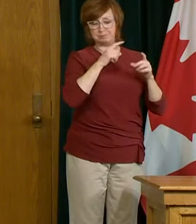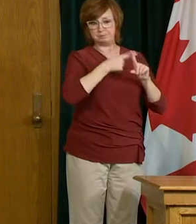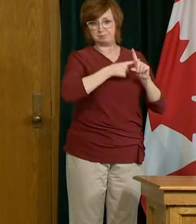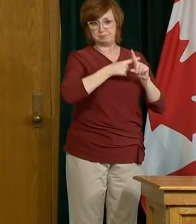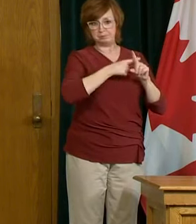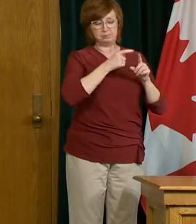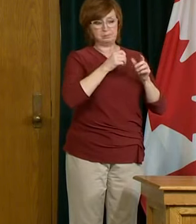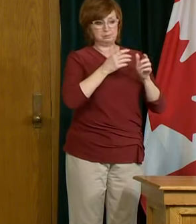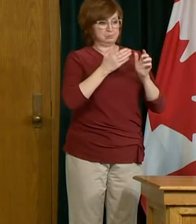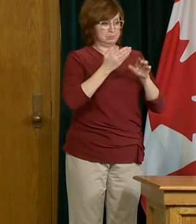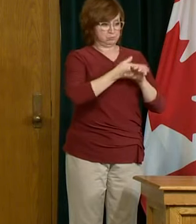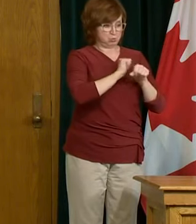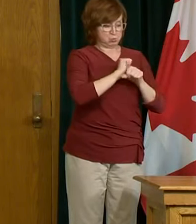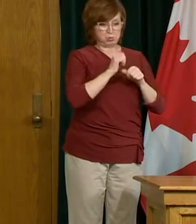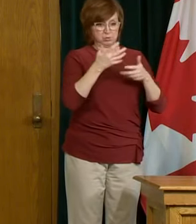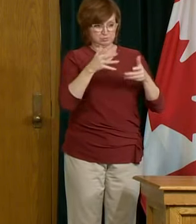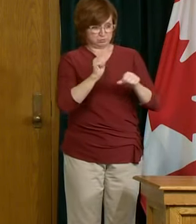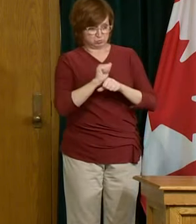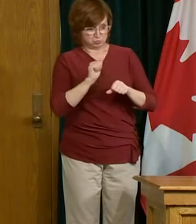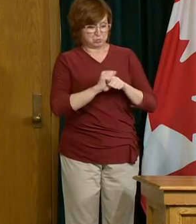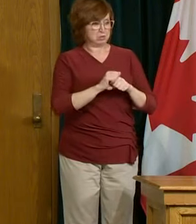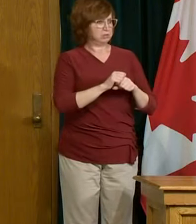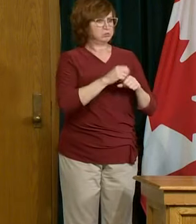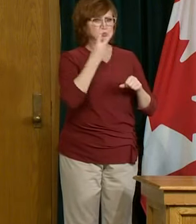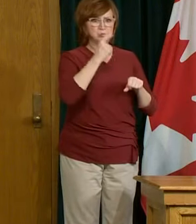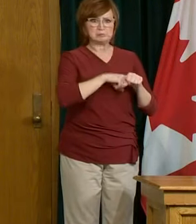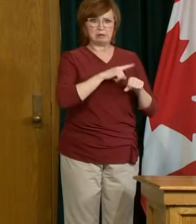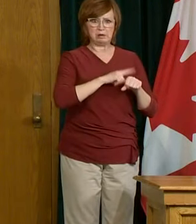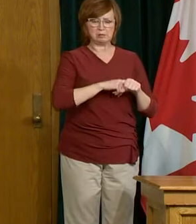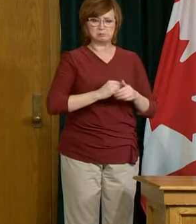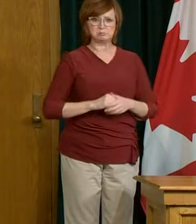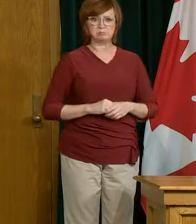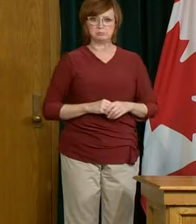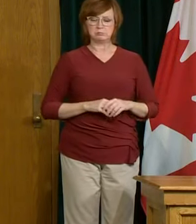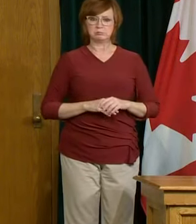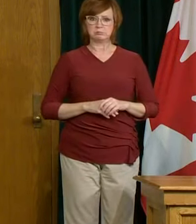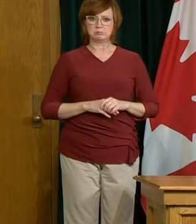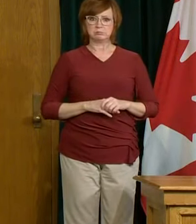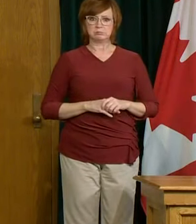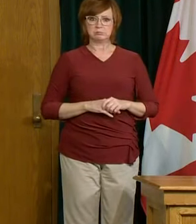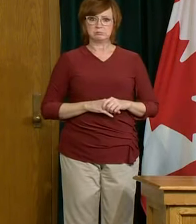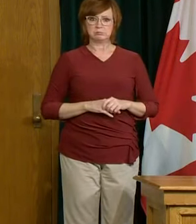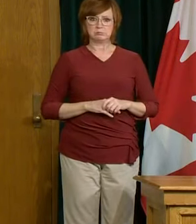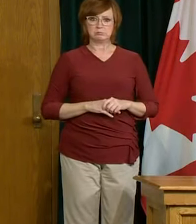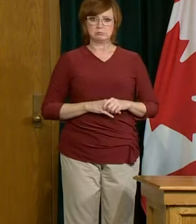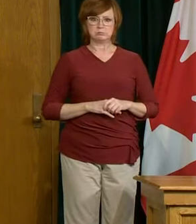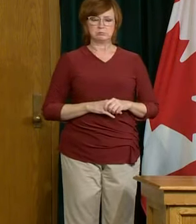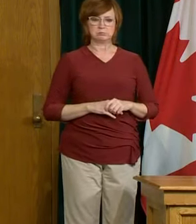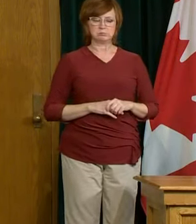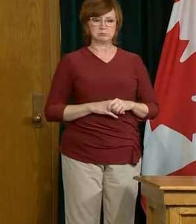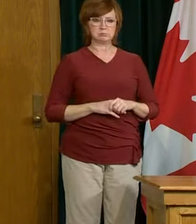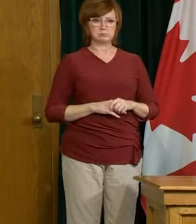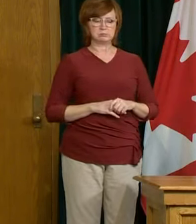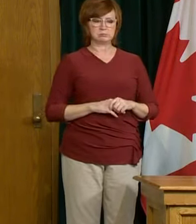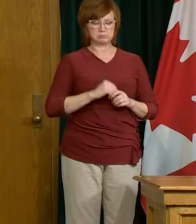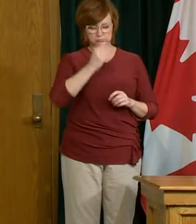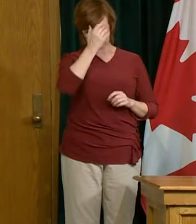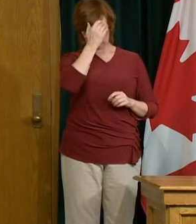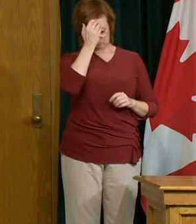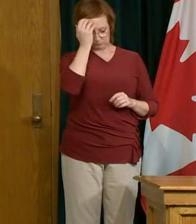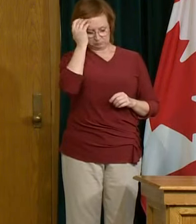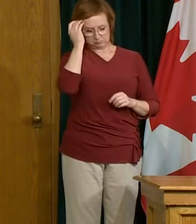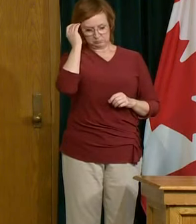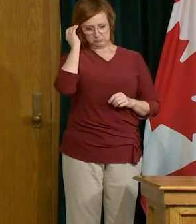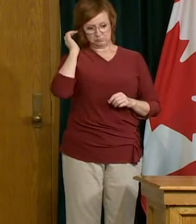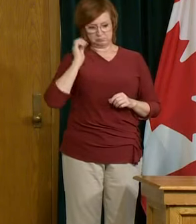minimal if you work in one setting versus another. But in case there are any specific provisions for staff going north, I'll maybe